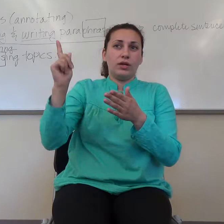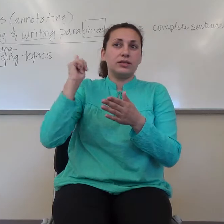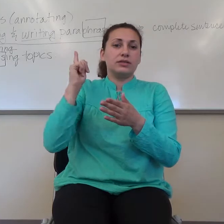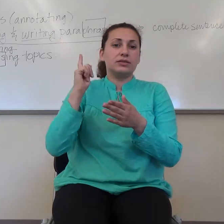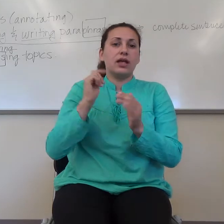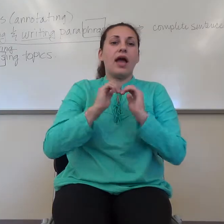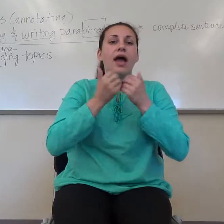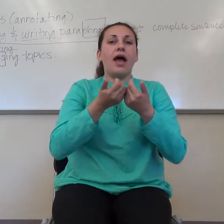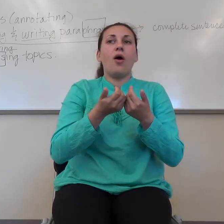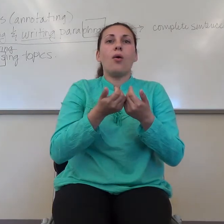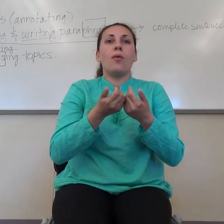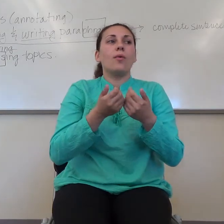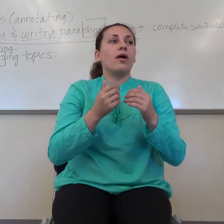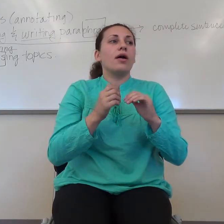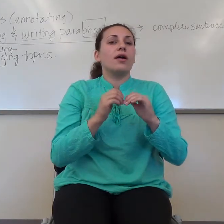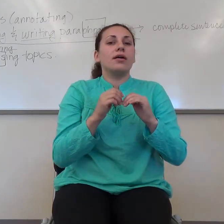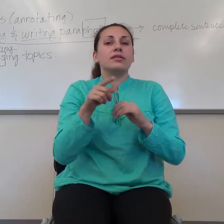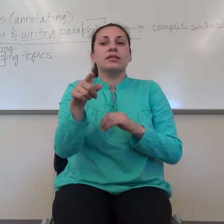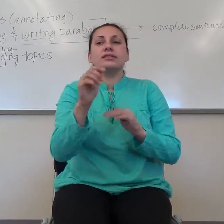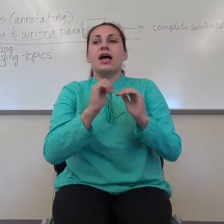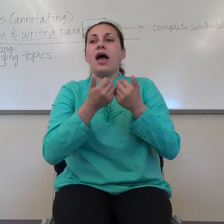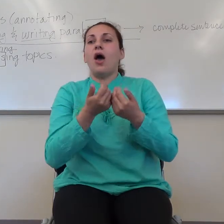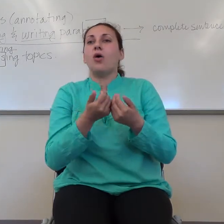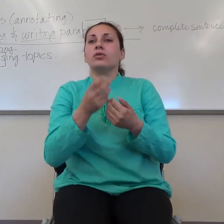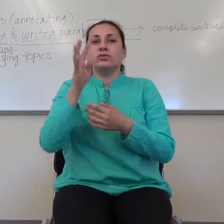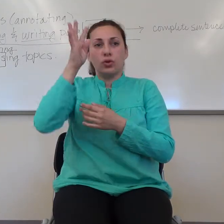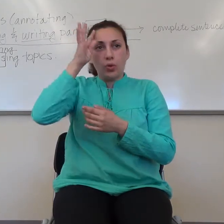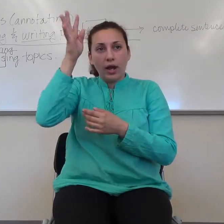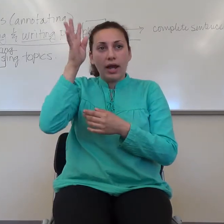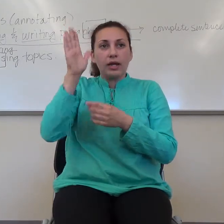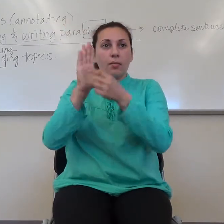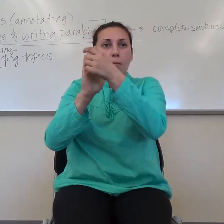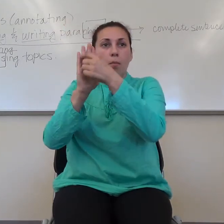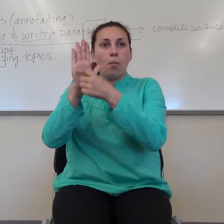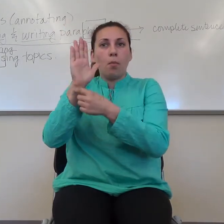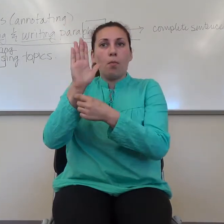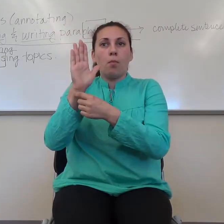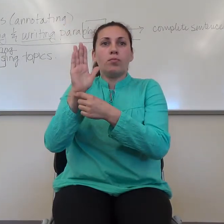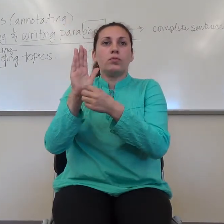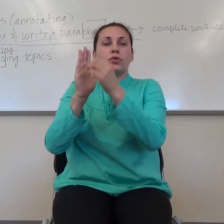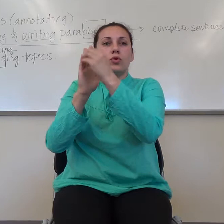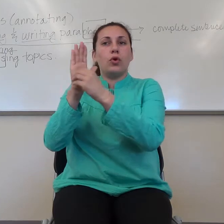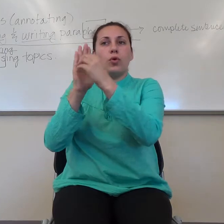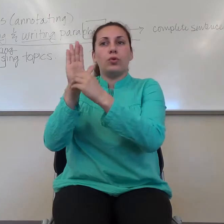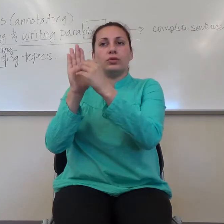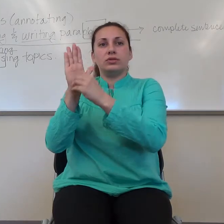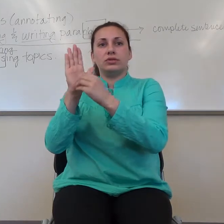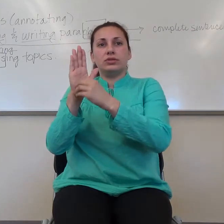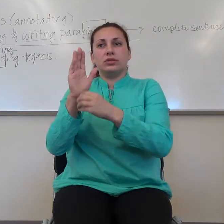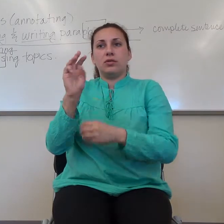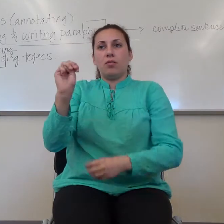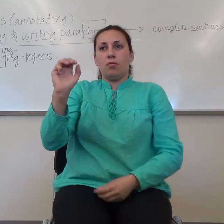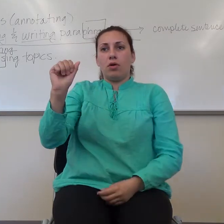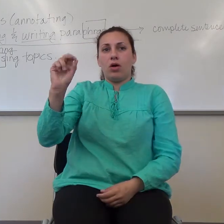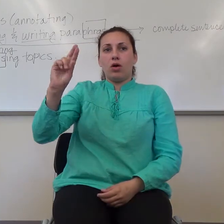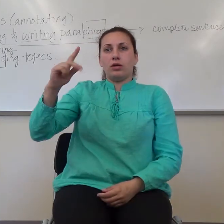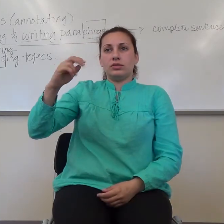notes. So hold on to this with me. Like I said, we're not leaving that behind. We're still going to work